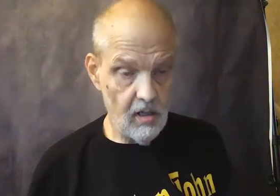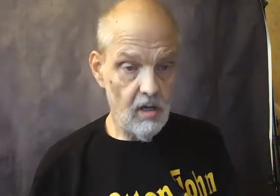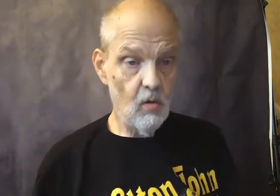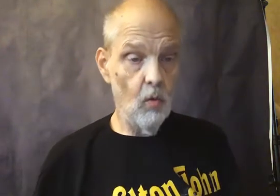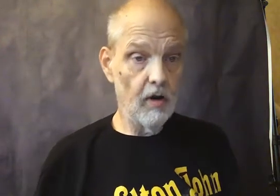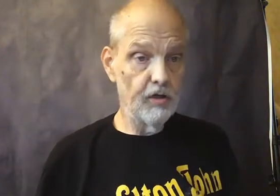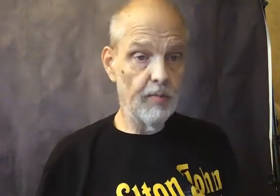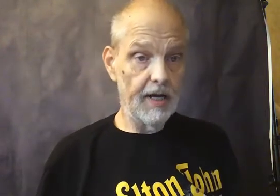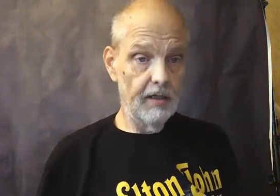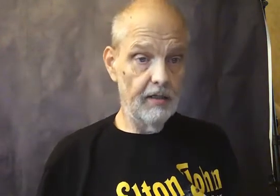Where on your body,